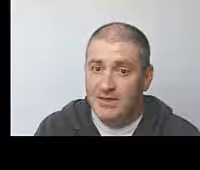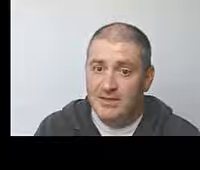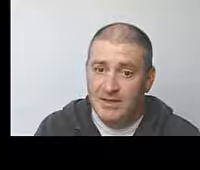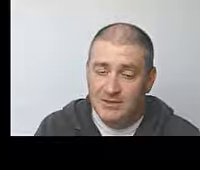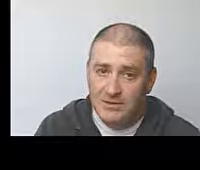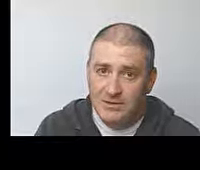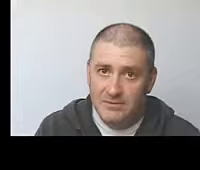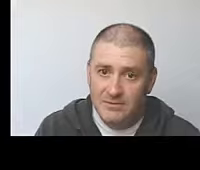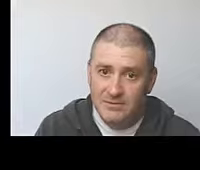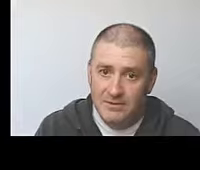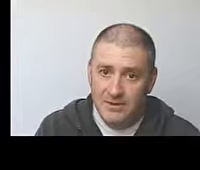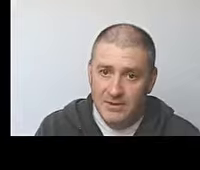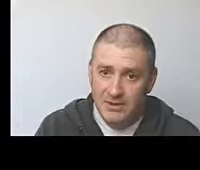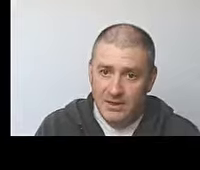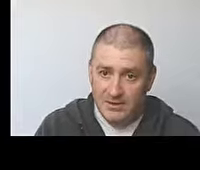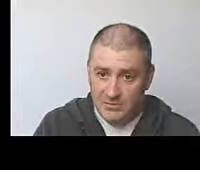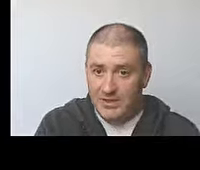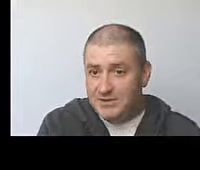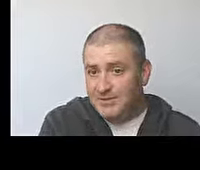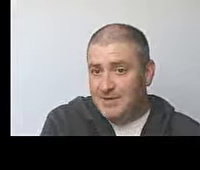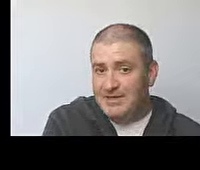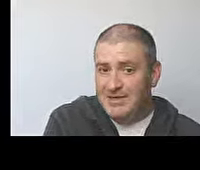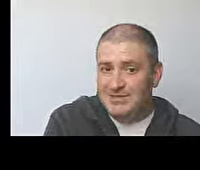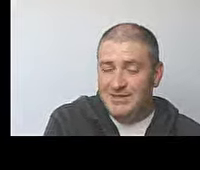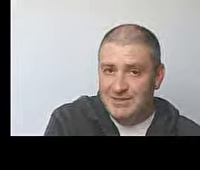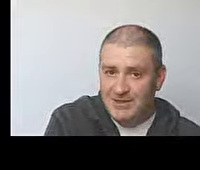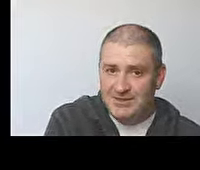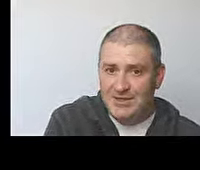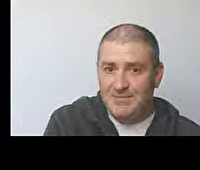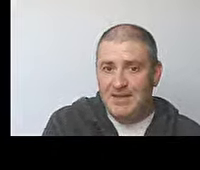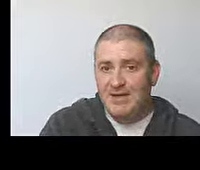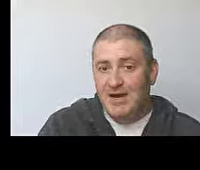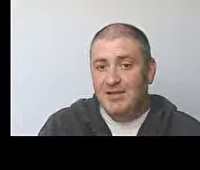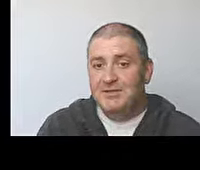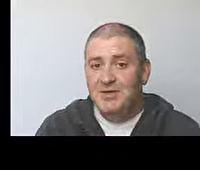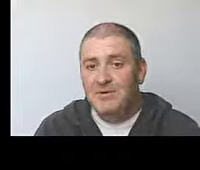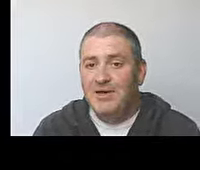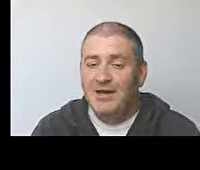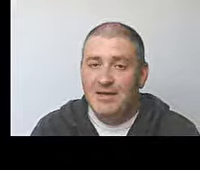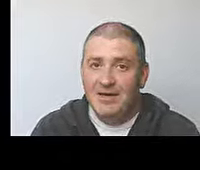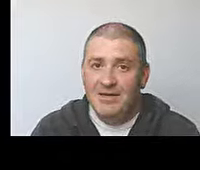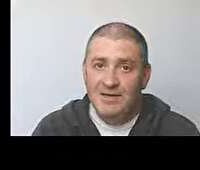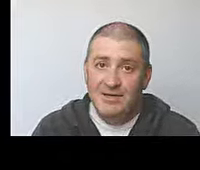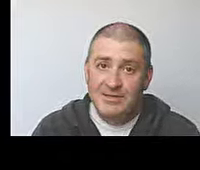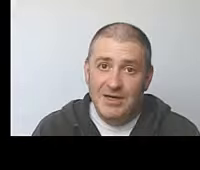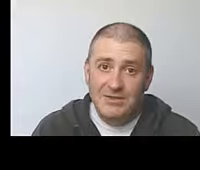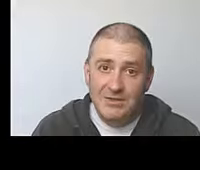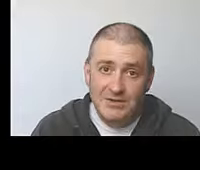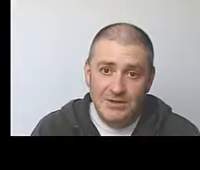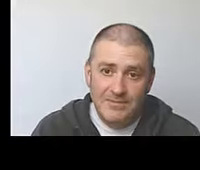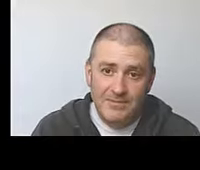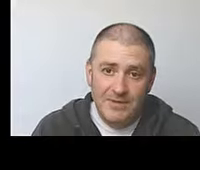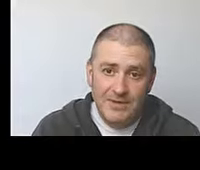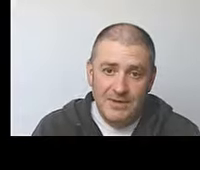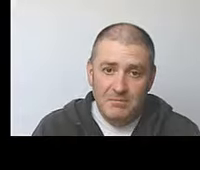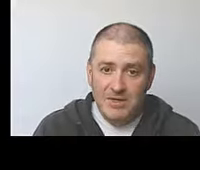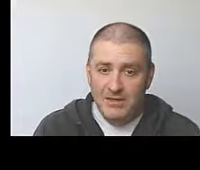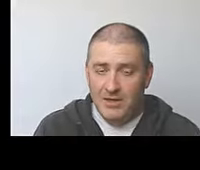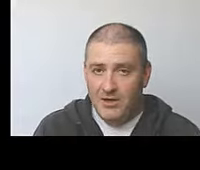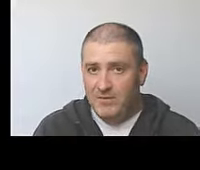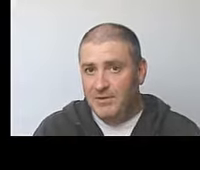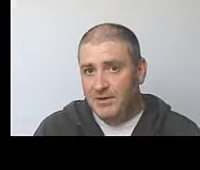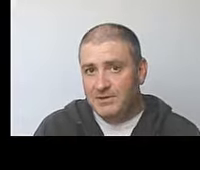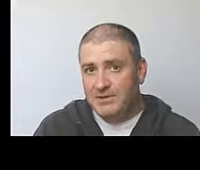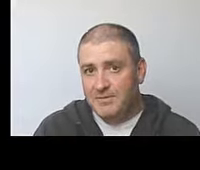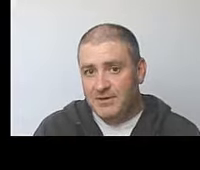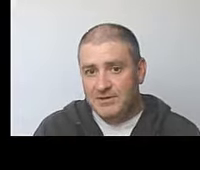as an intern. And as well as the Manycats internship, Alex Dobre at EA is a junior, meaning